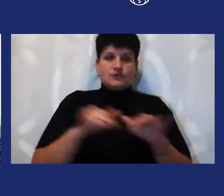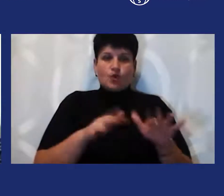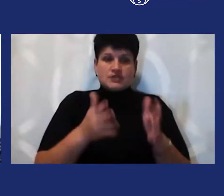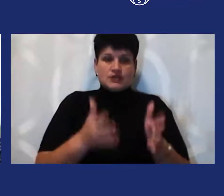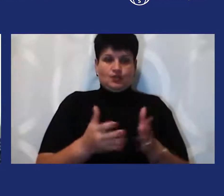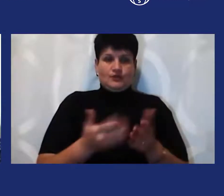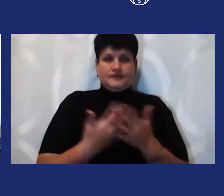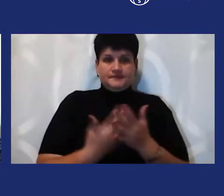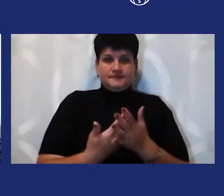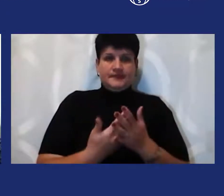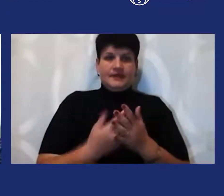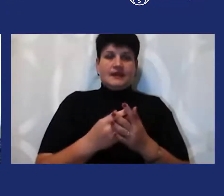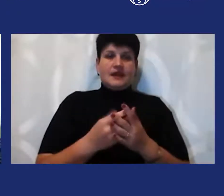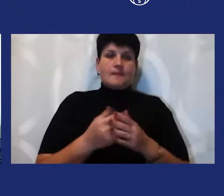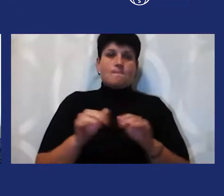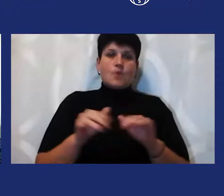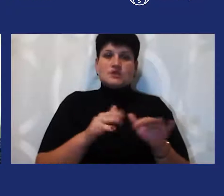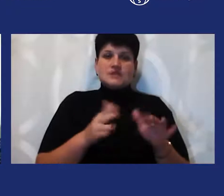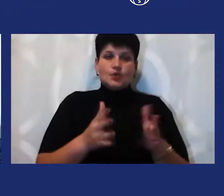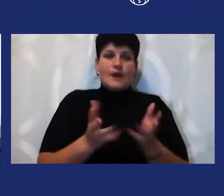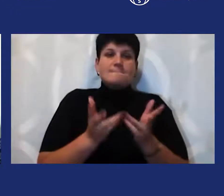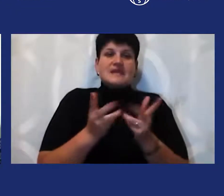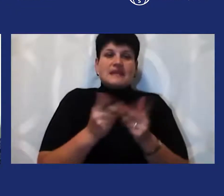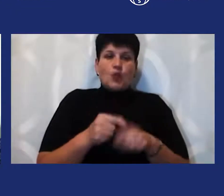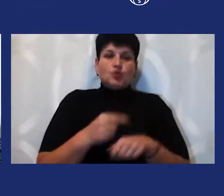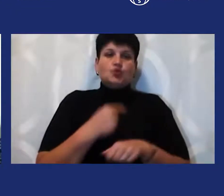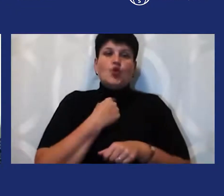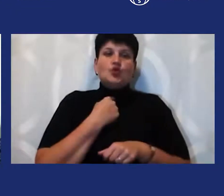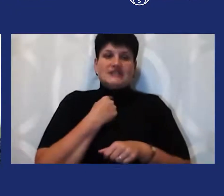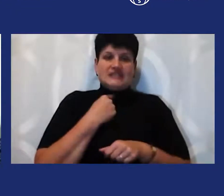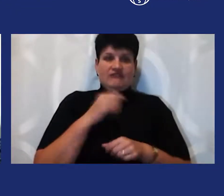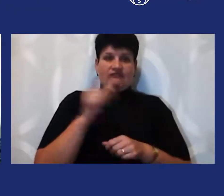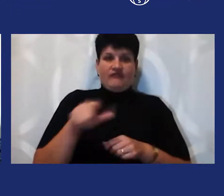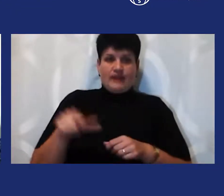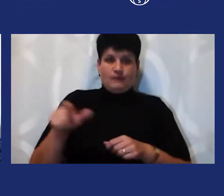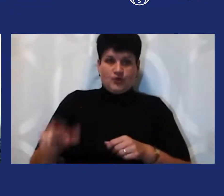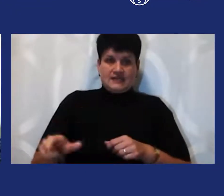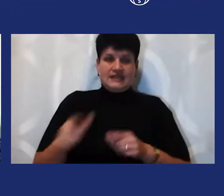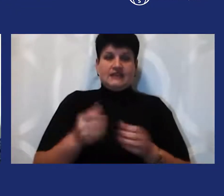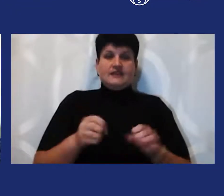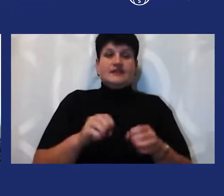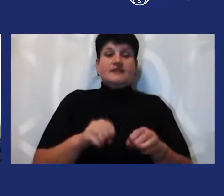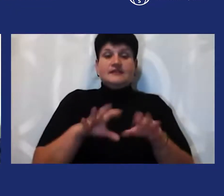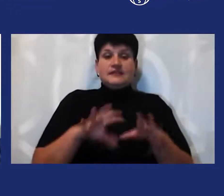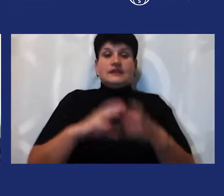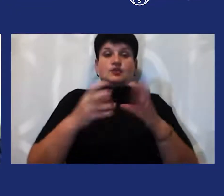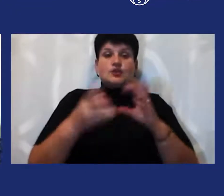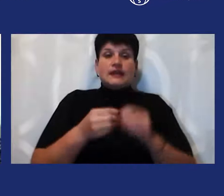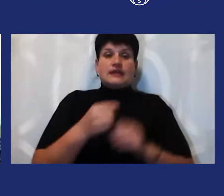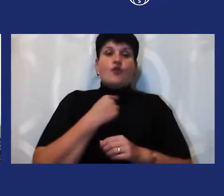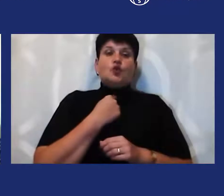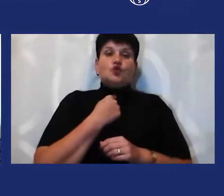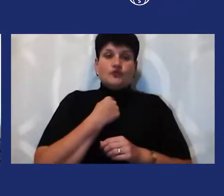such as the procedure of vote counting and the tabulation of results of voting, to